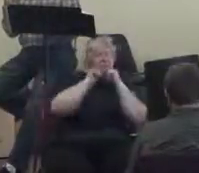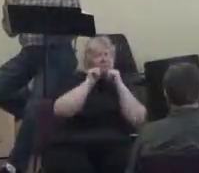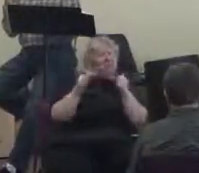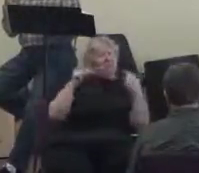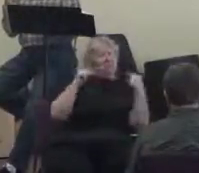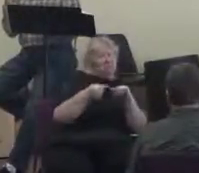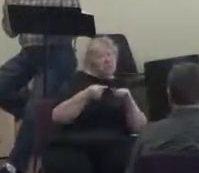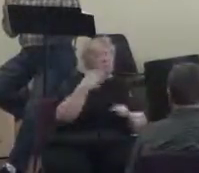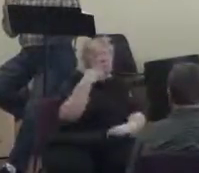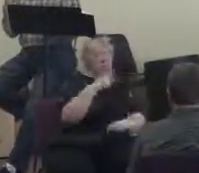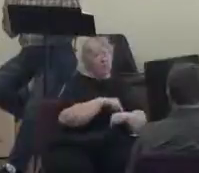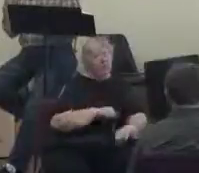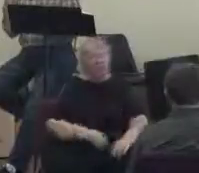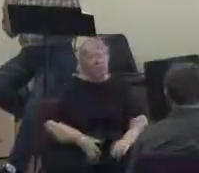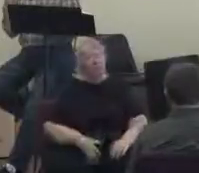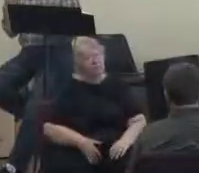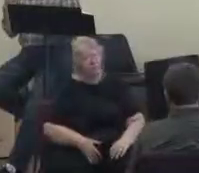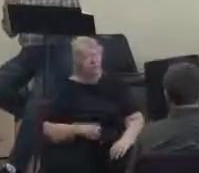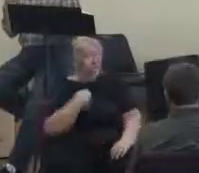I can only imagine.